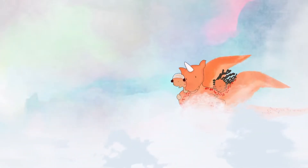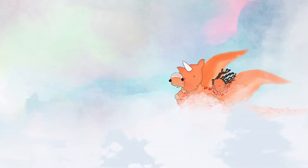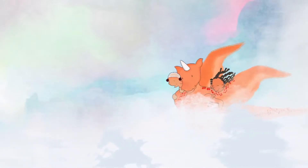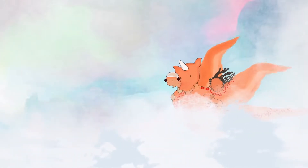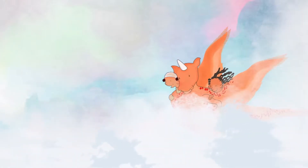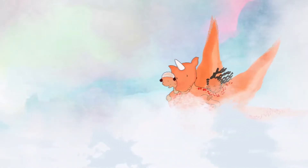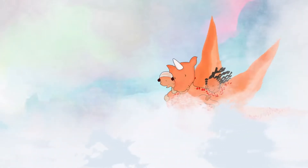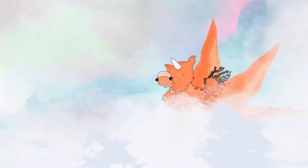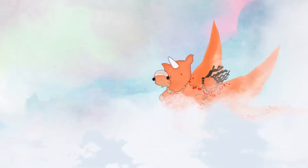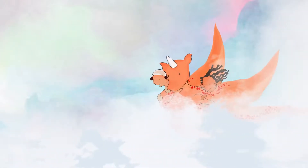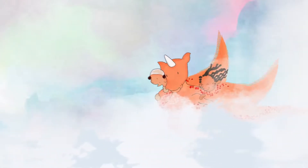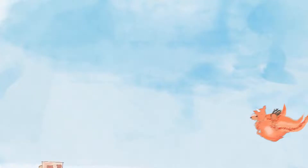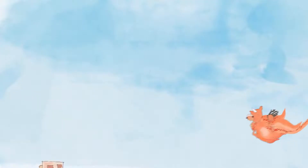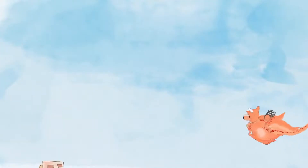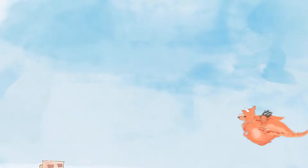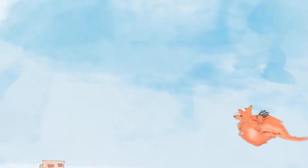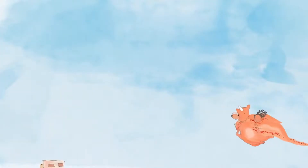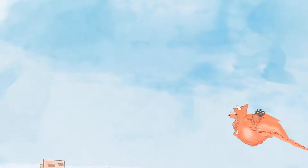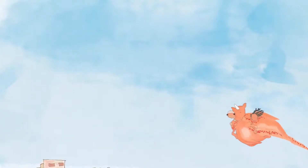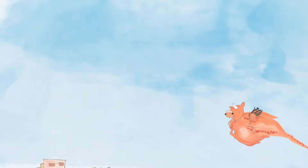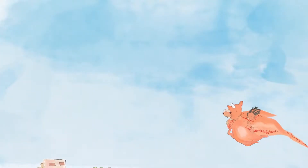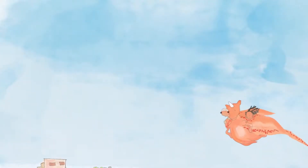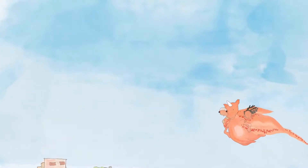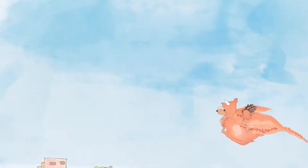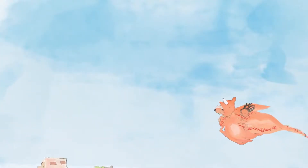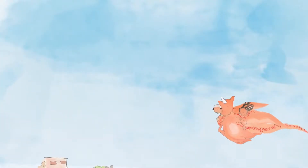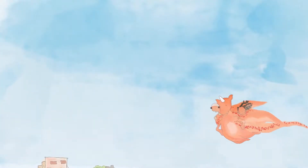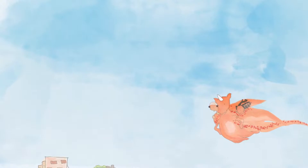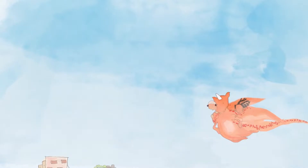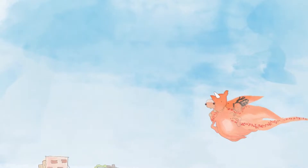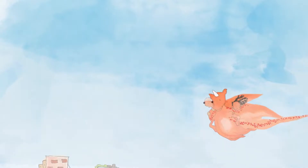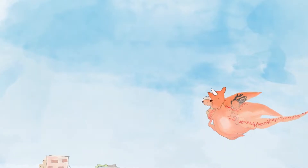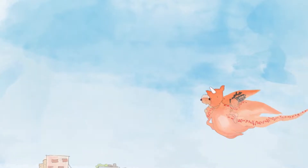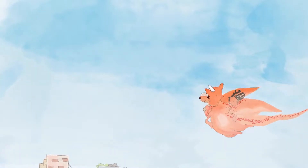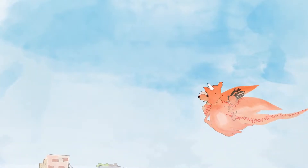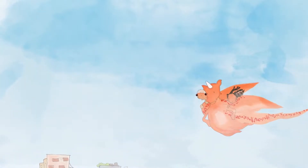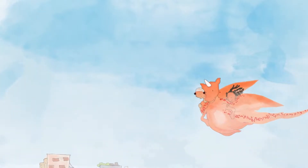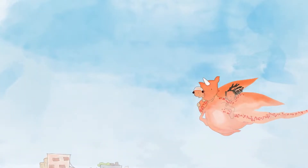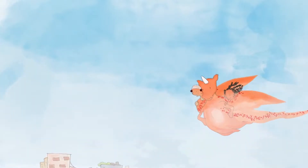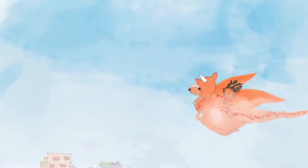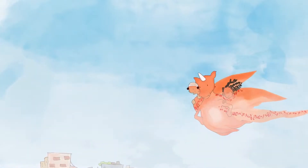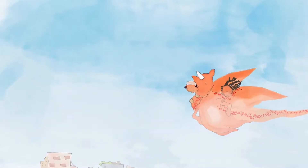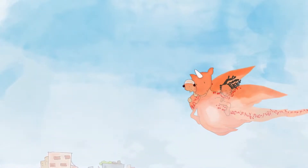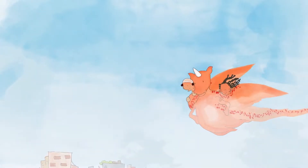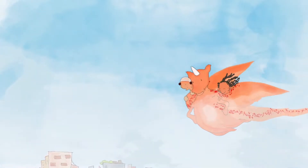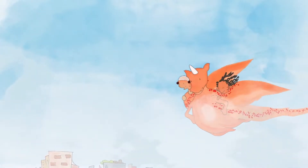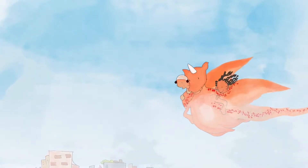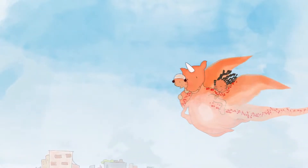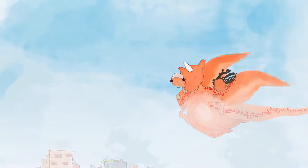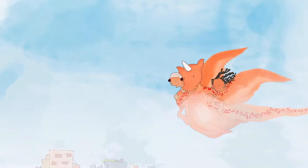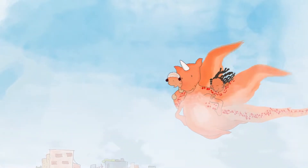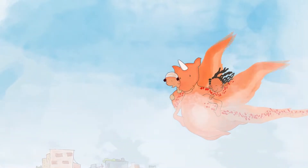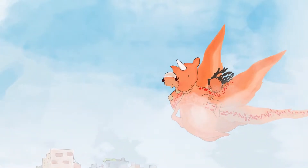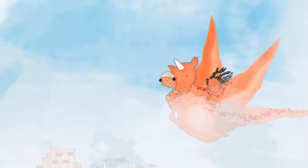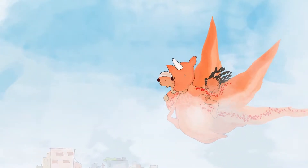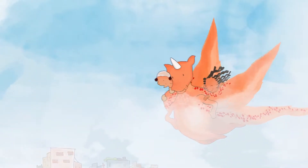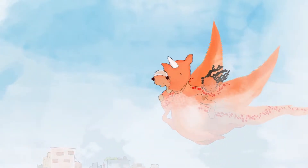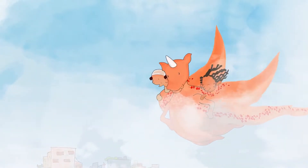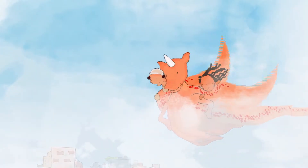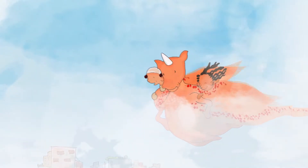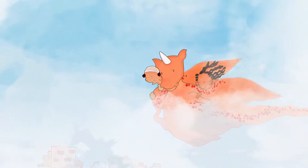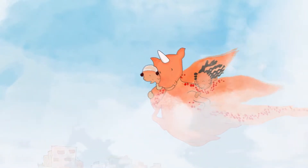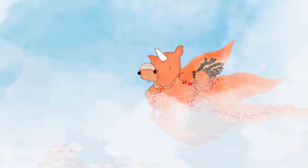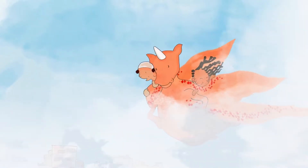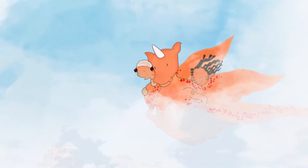both wings. He flew across the city and began to roar and sing. Salem